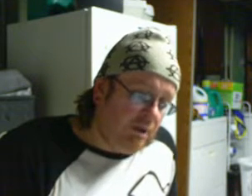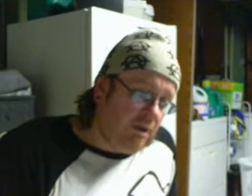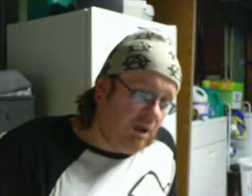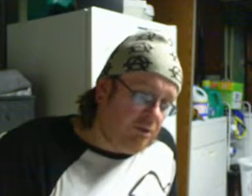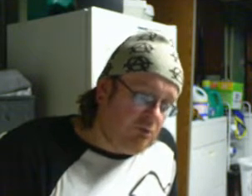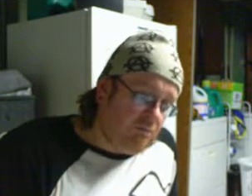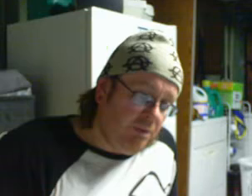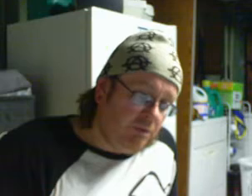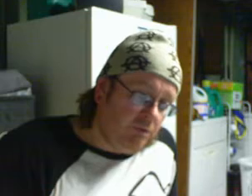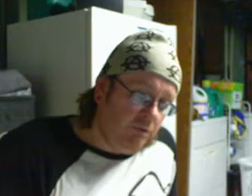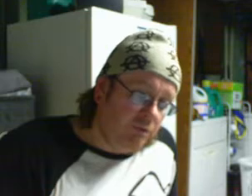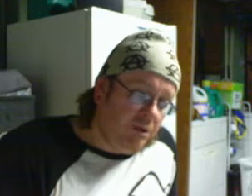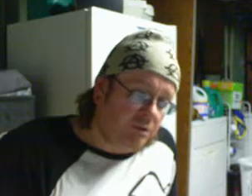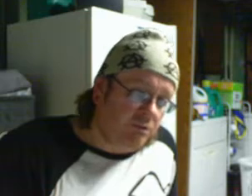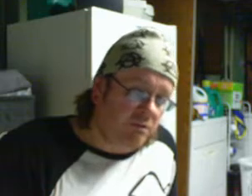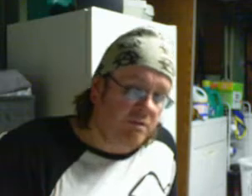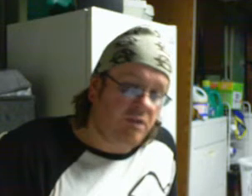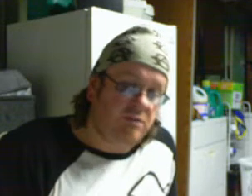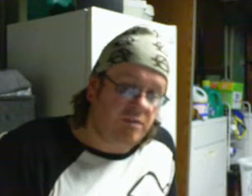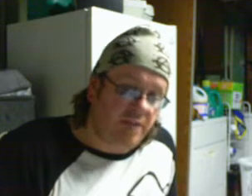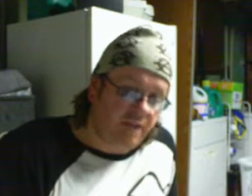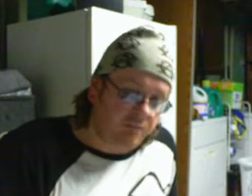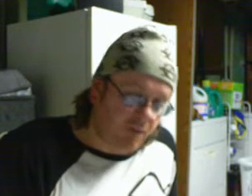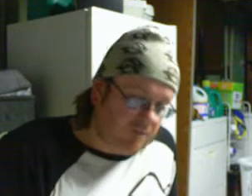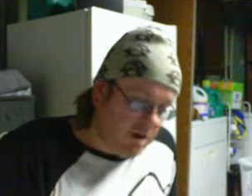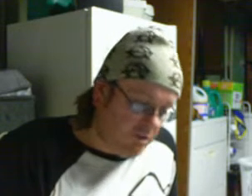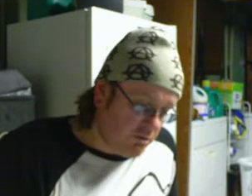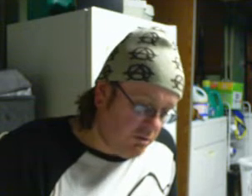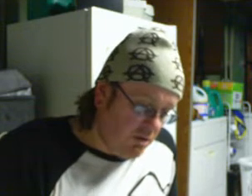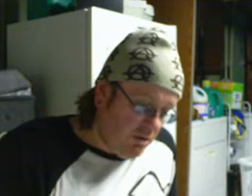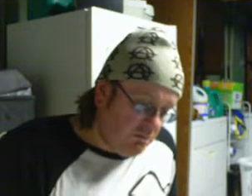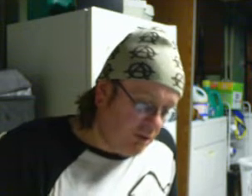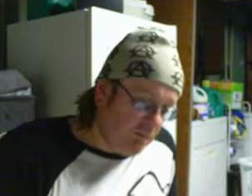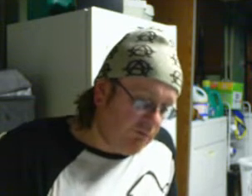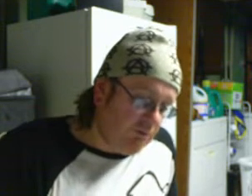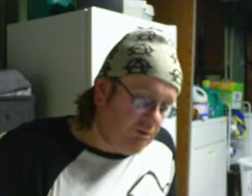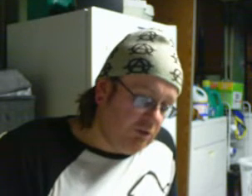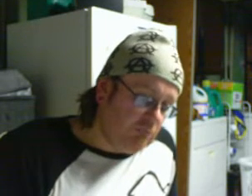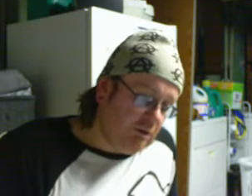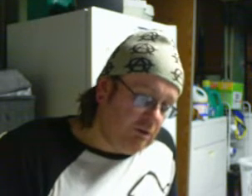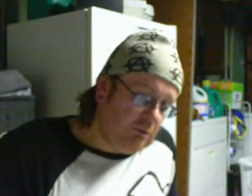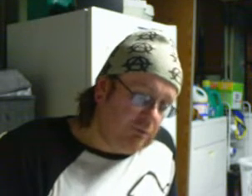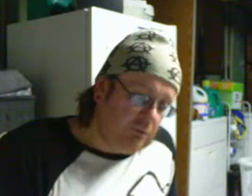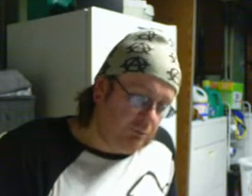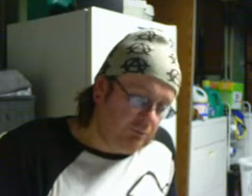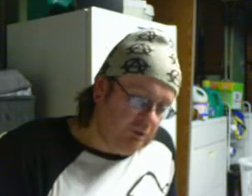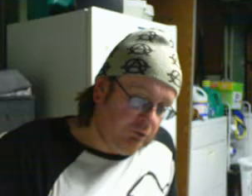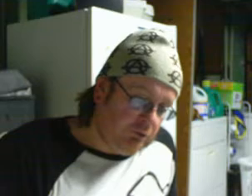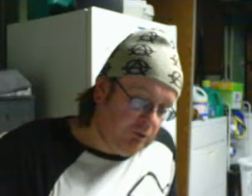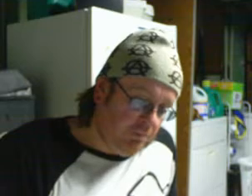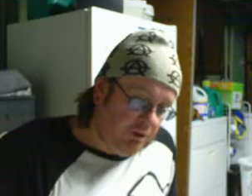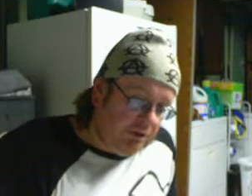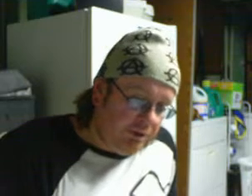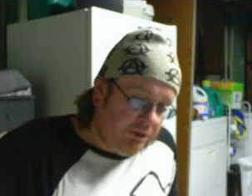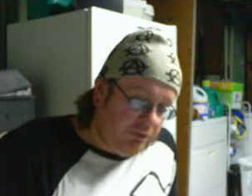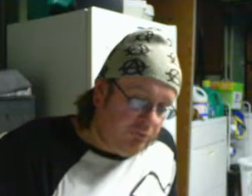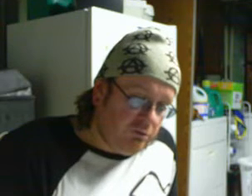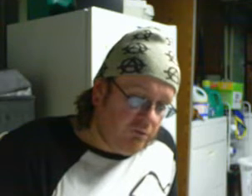Yahweh, my God, you have made your servant king in succession to David, my father. But I am a very young man, unskilled in leadership, and here is your